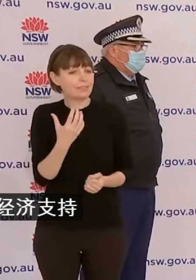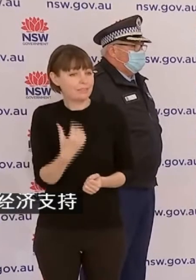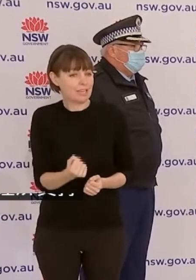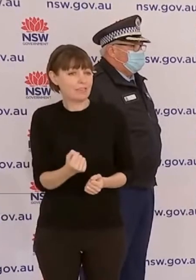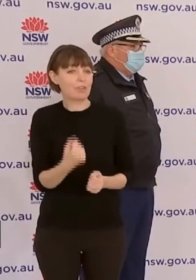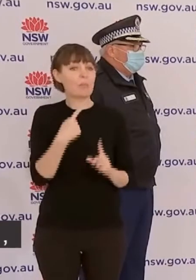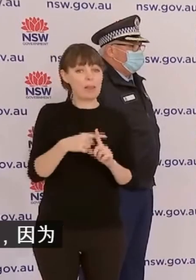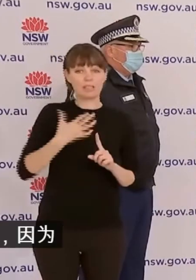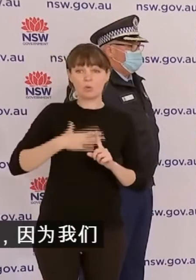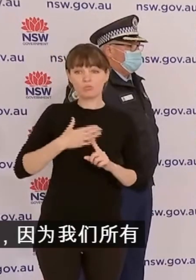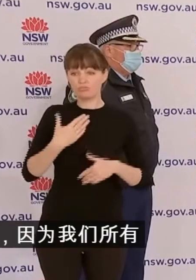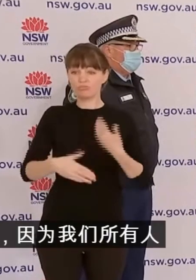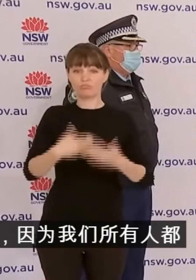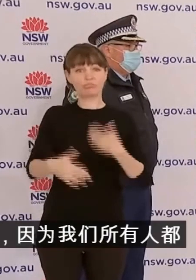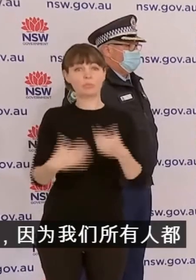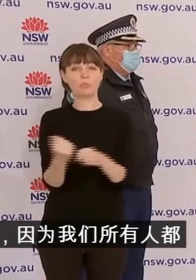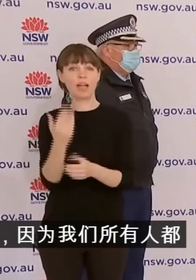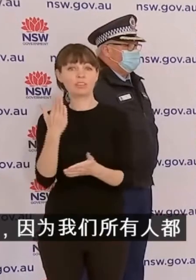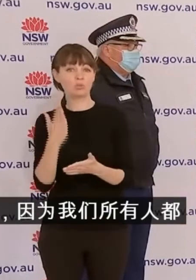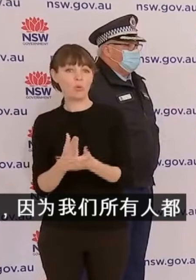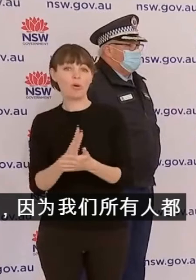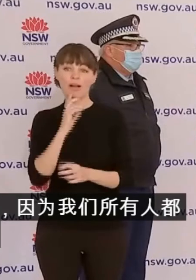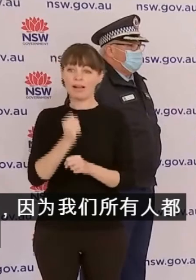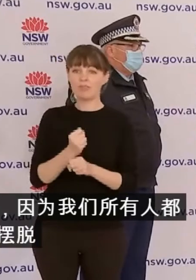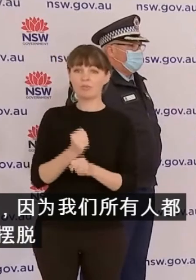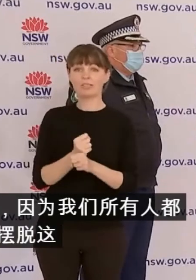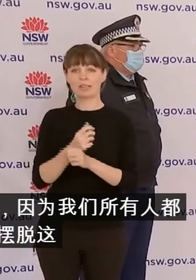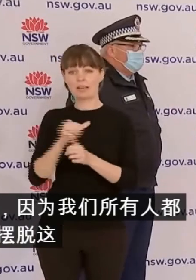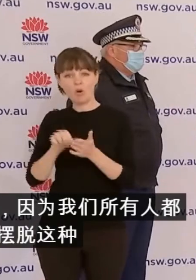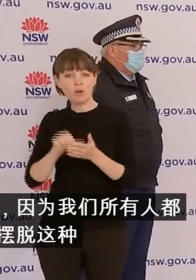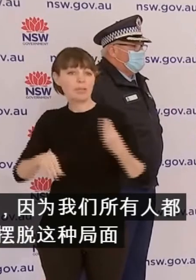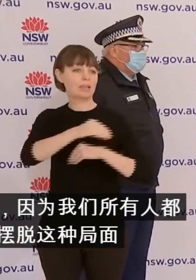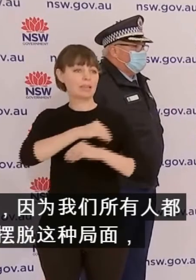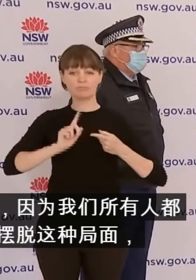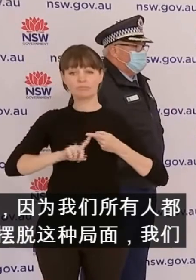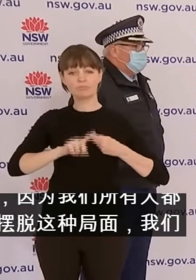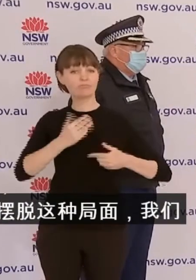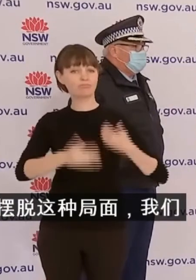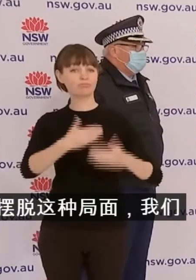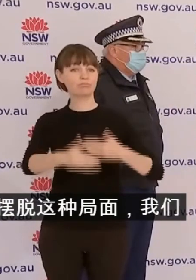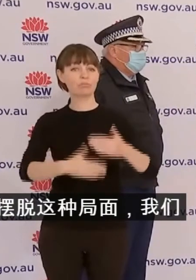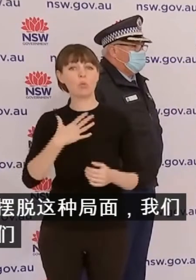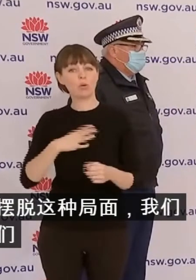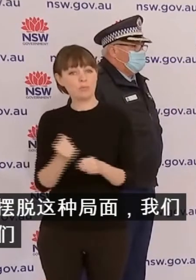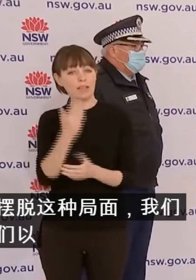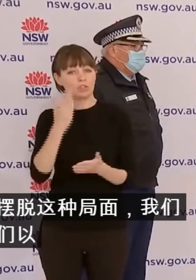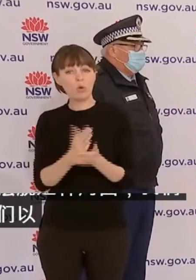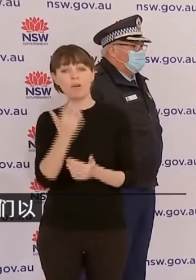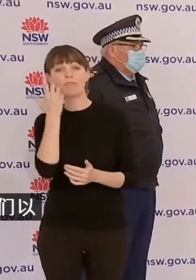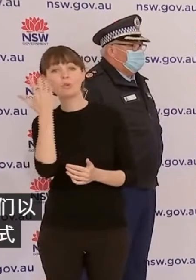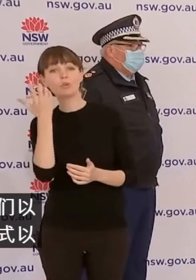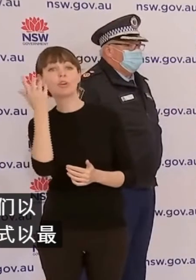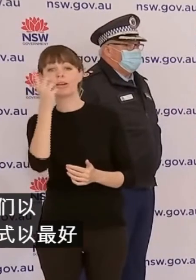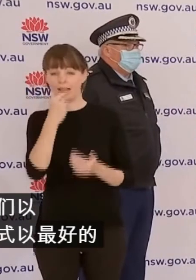turning in relation to everything, because all of us know that we will get out of this, and we want to make sure that we do it in the